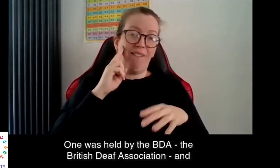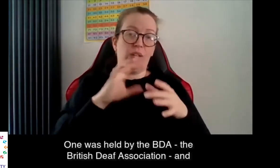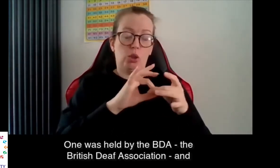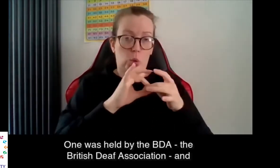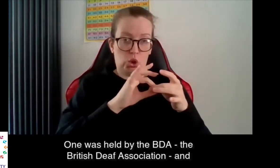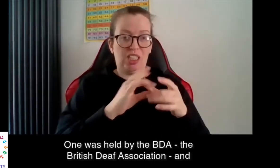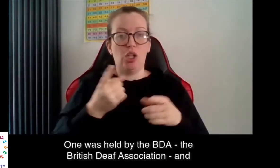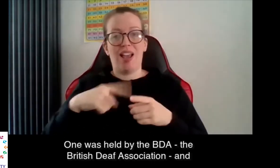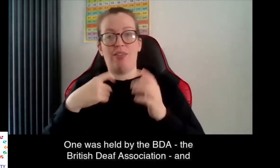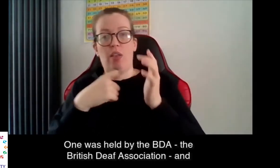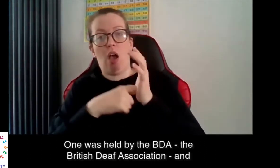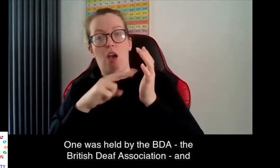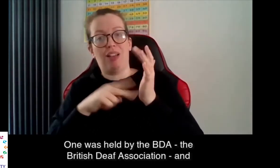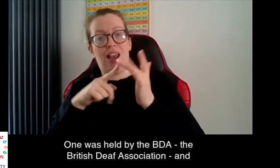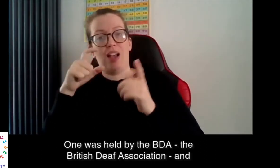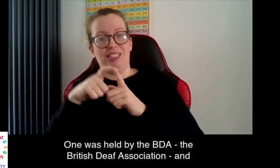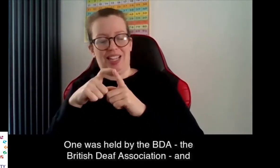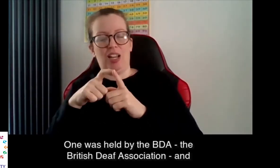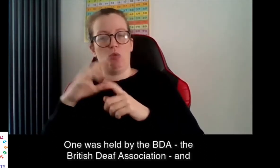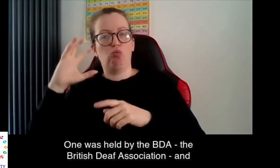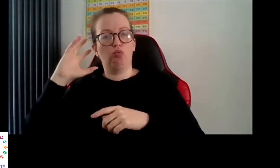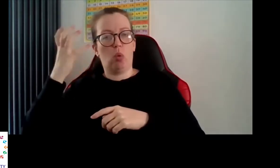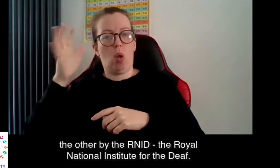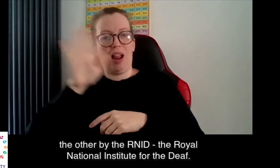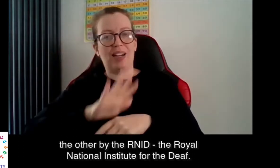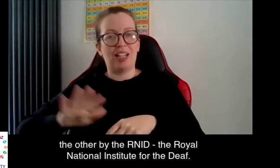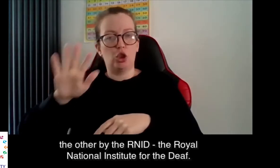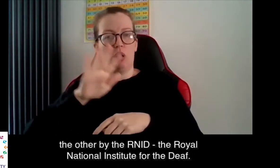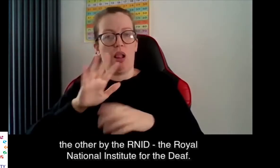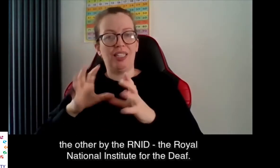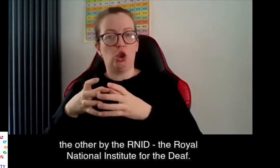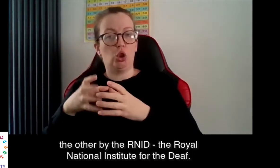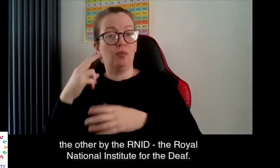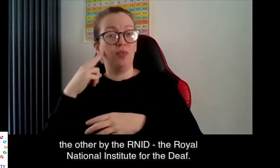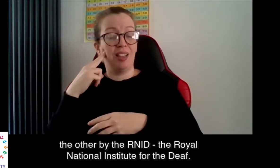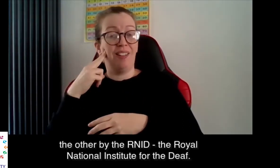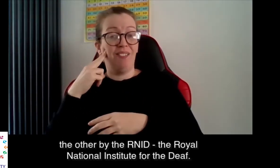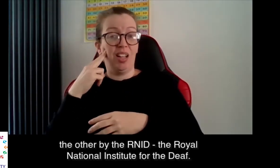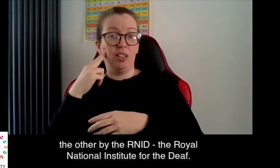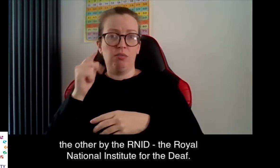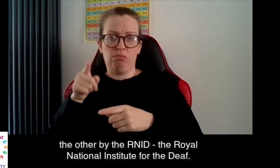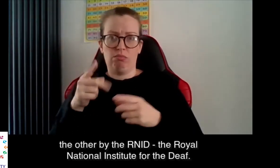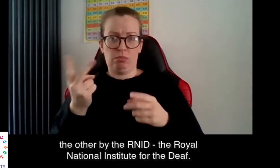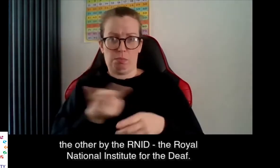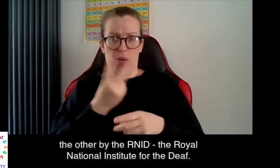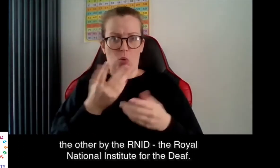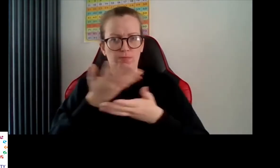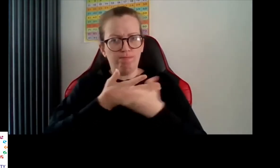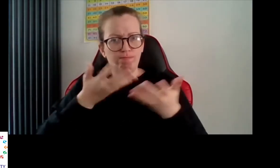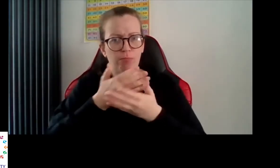by the BDA, the British Deaf Association, and the other by the RNID, the Royal National Institute for the Deaf.